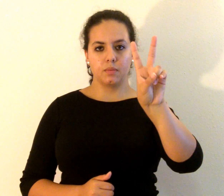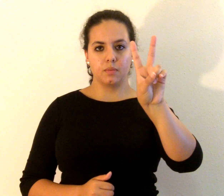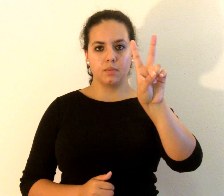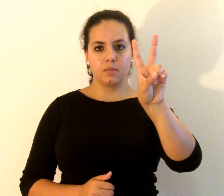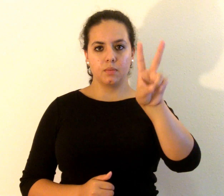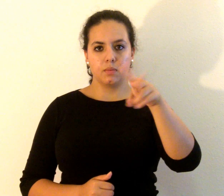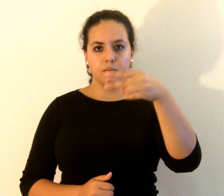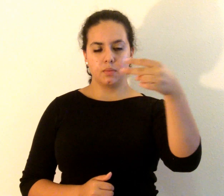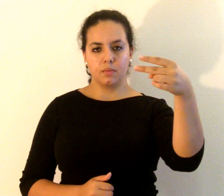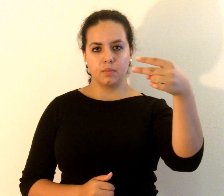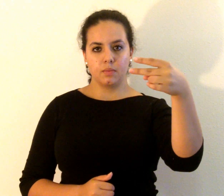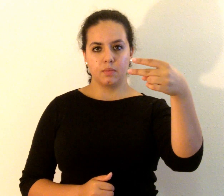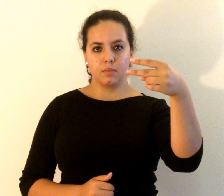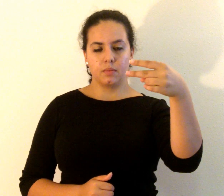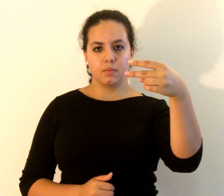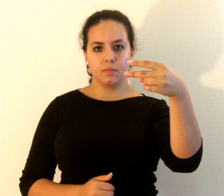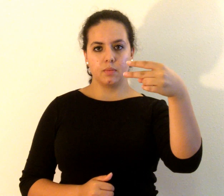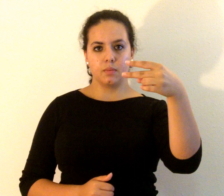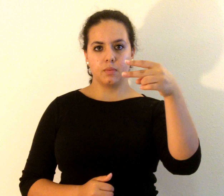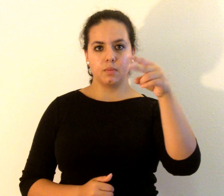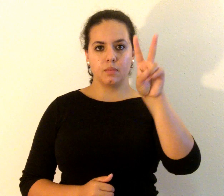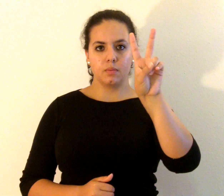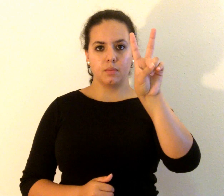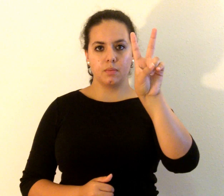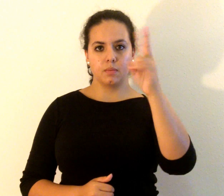second. This is $2.